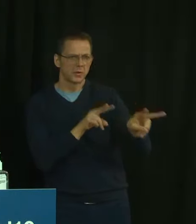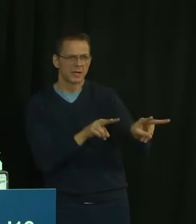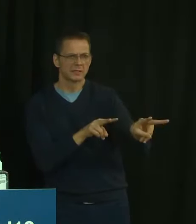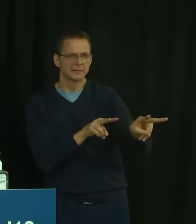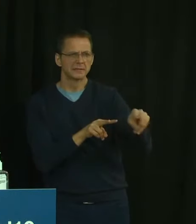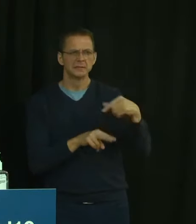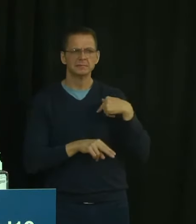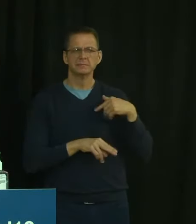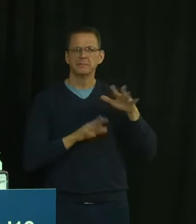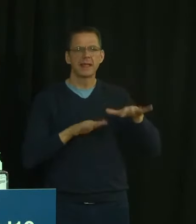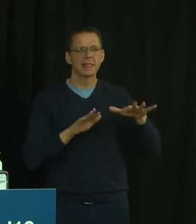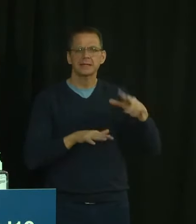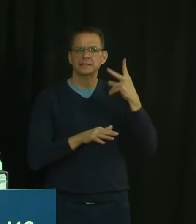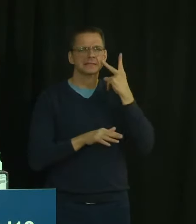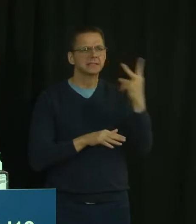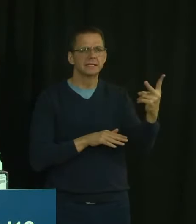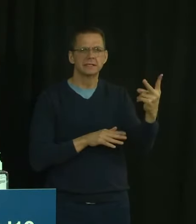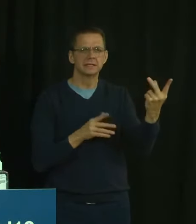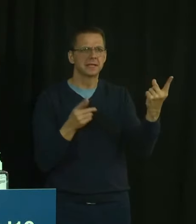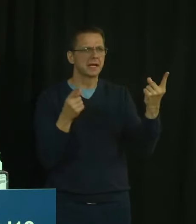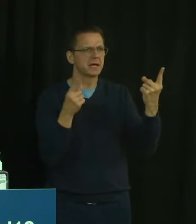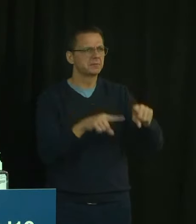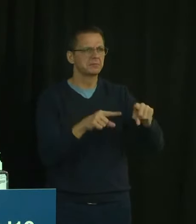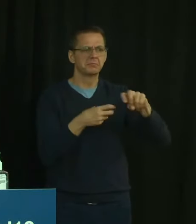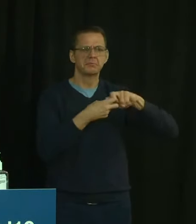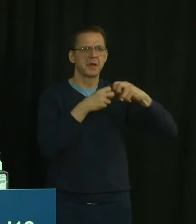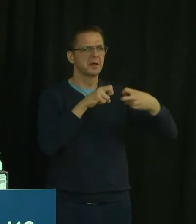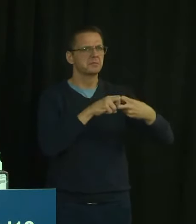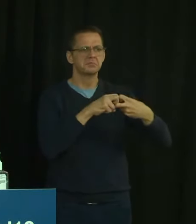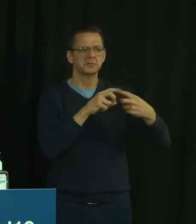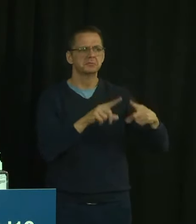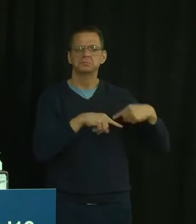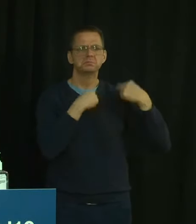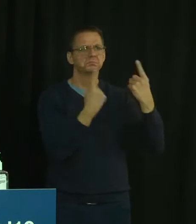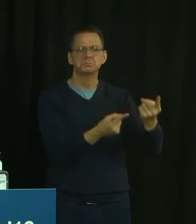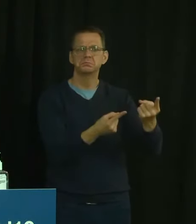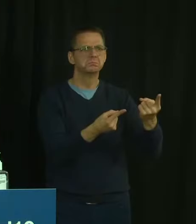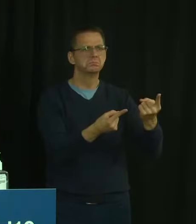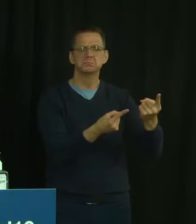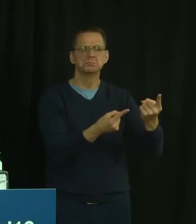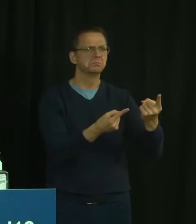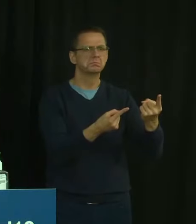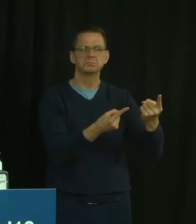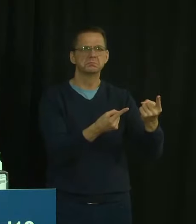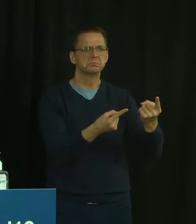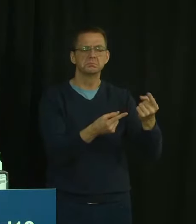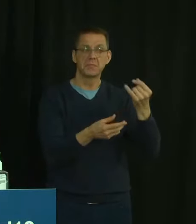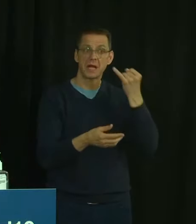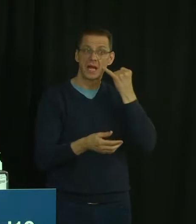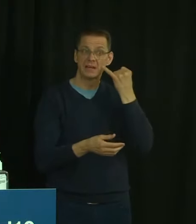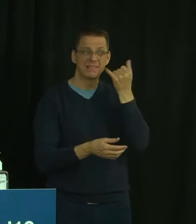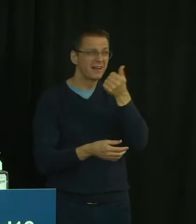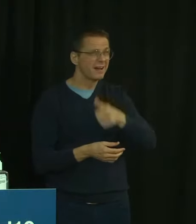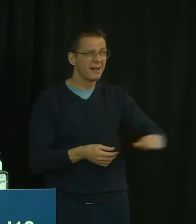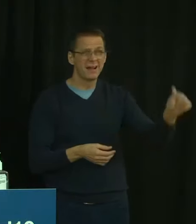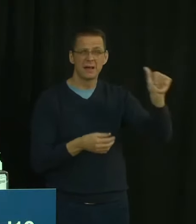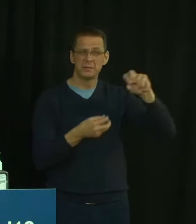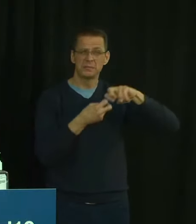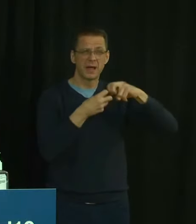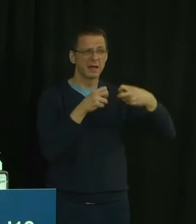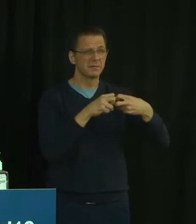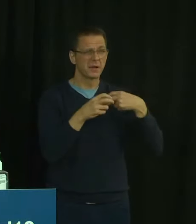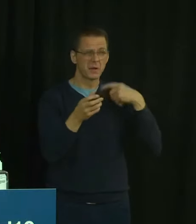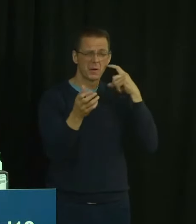or severity of reactions. If there are any safety signals reported here at home or around the world,